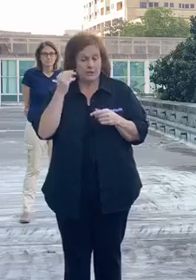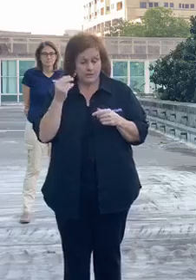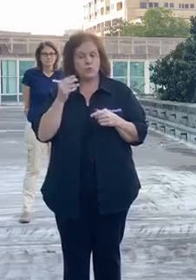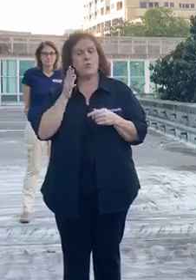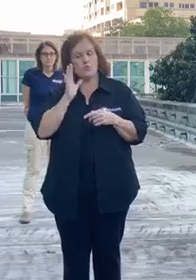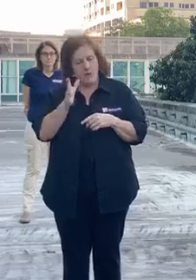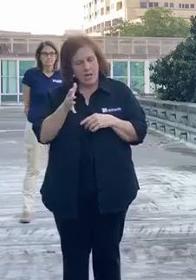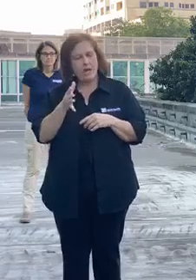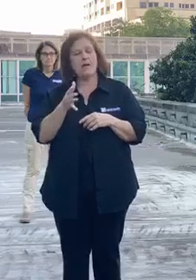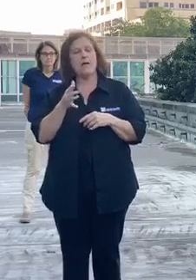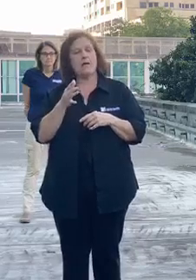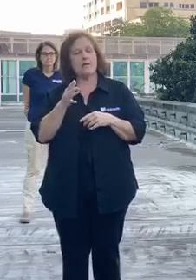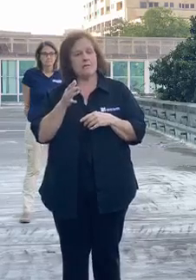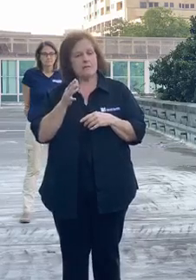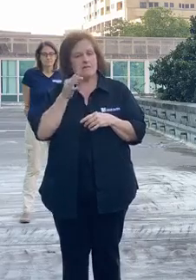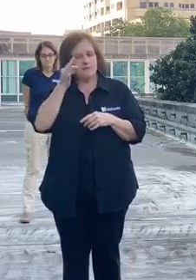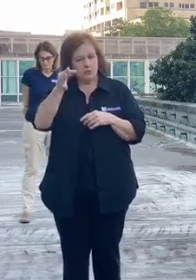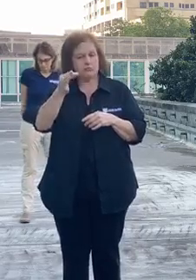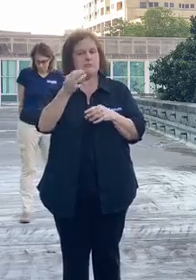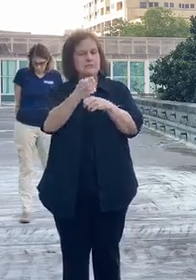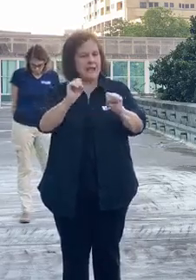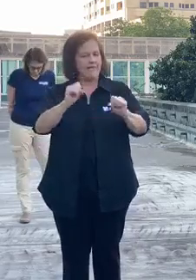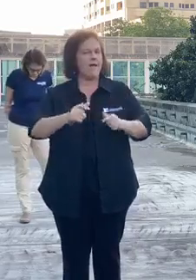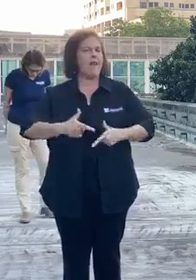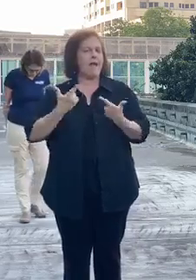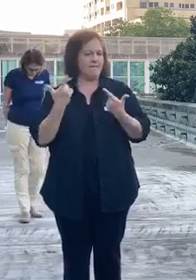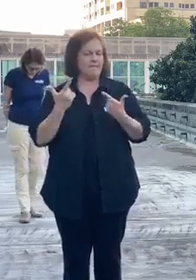lives. Thank you.